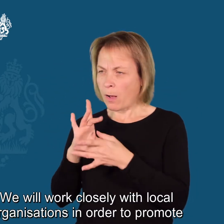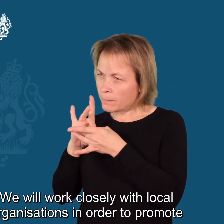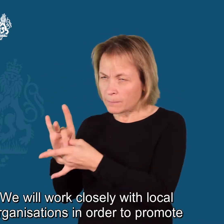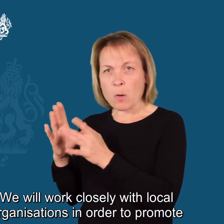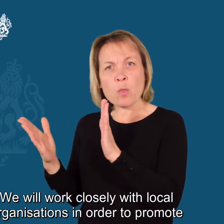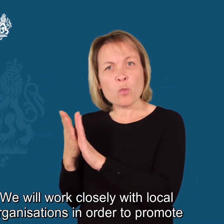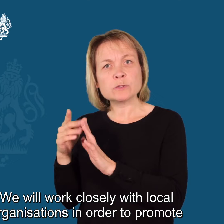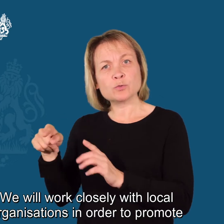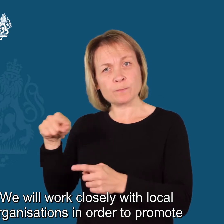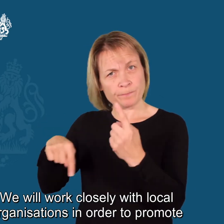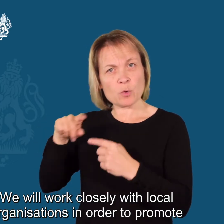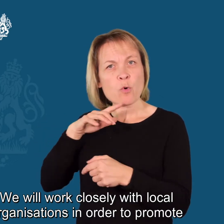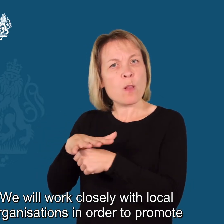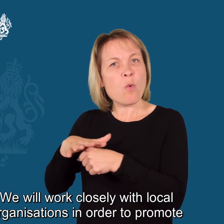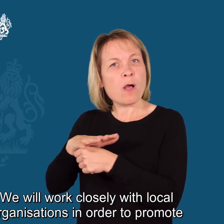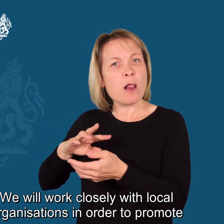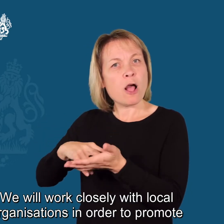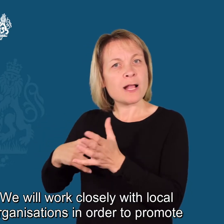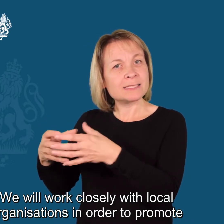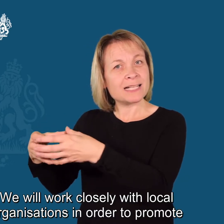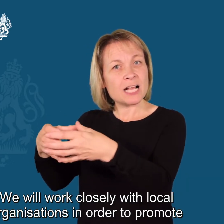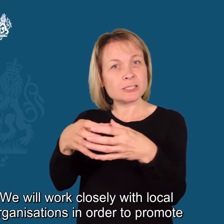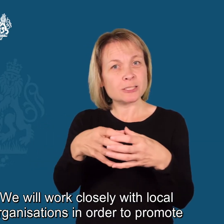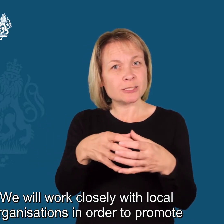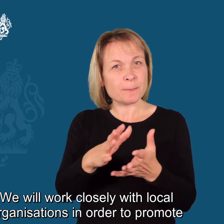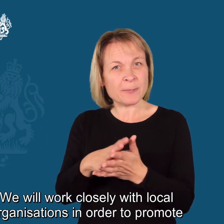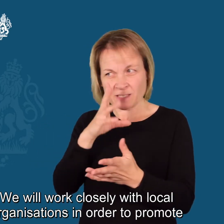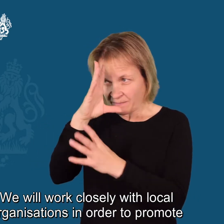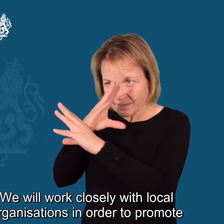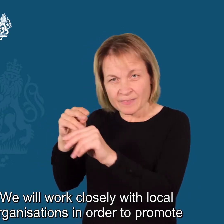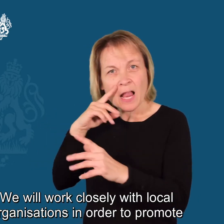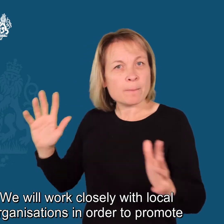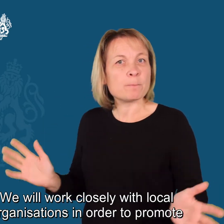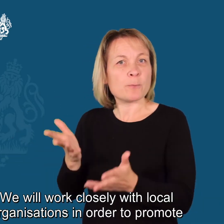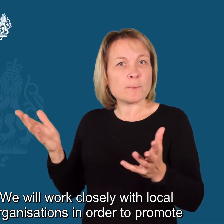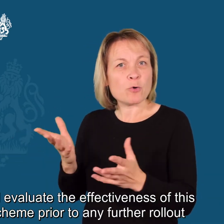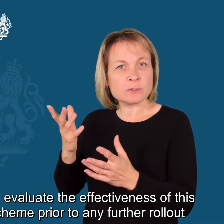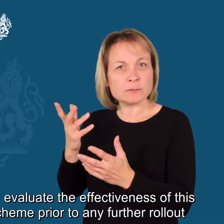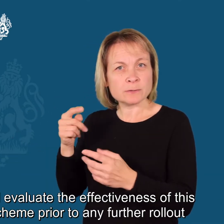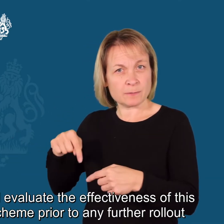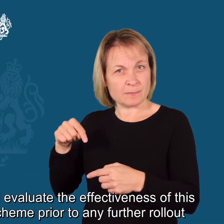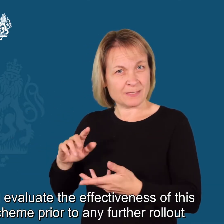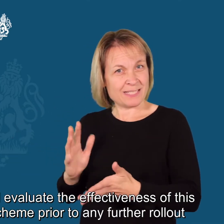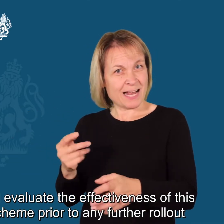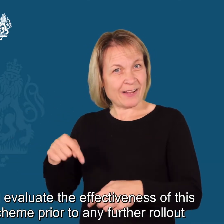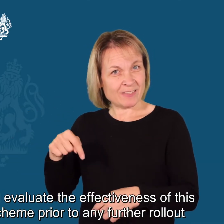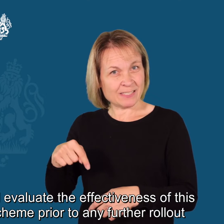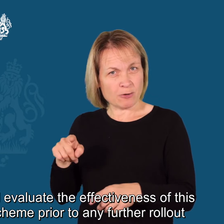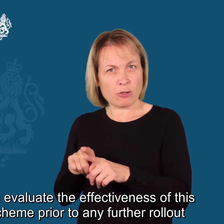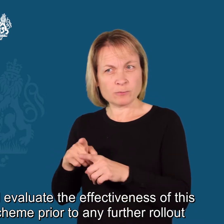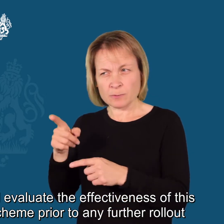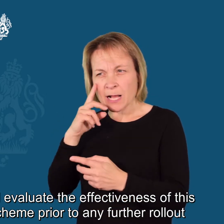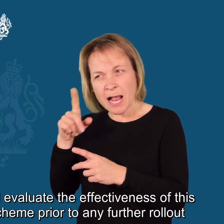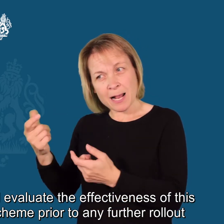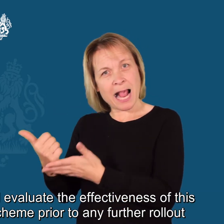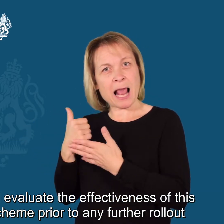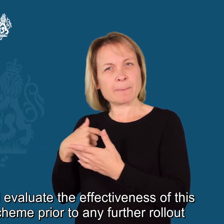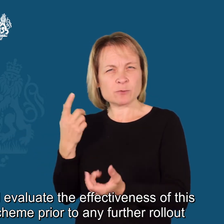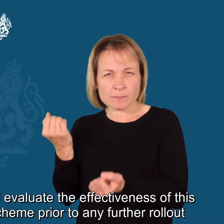We will work closely with local organisations in order to promote and evaluate the effectiveness of this scheme prior to any further rollout across